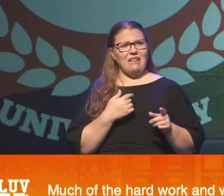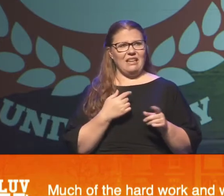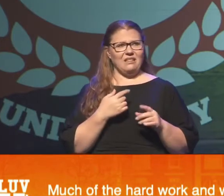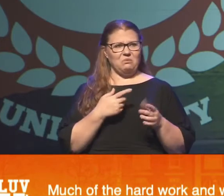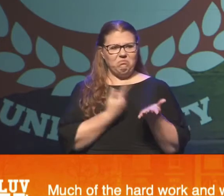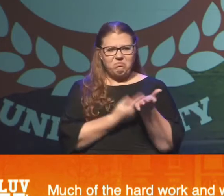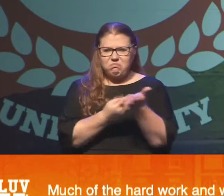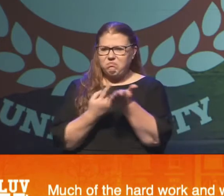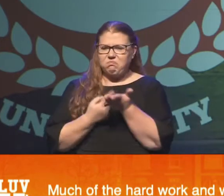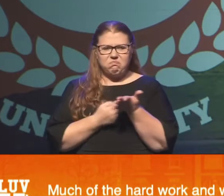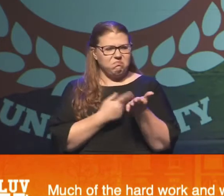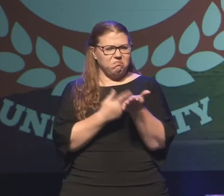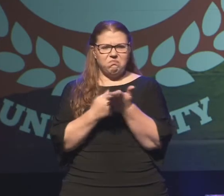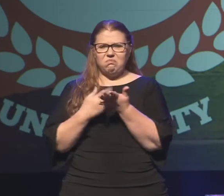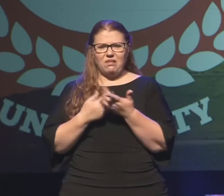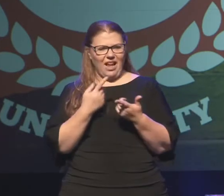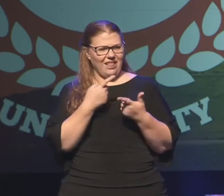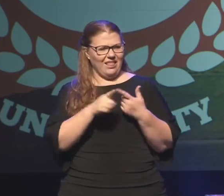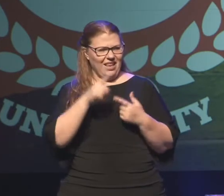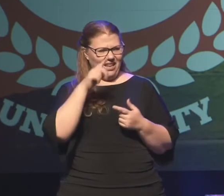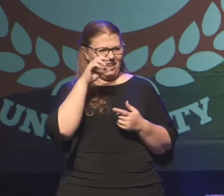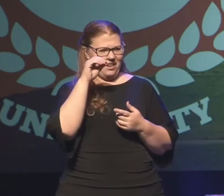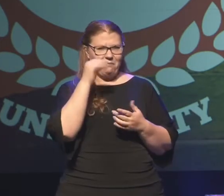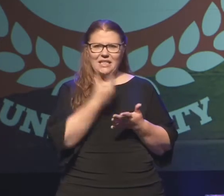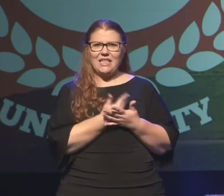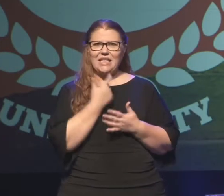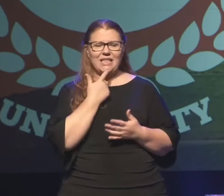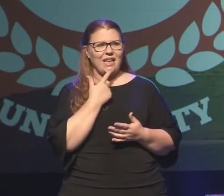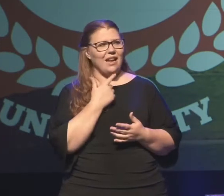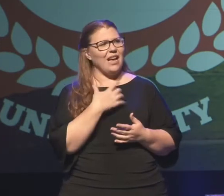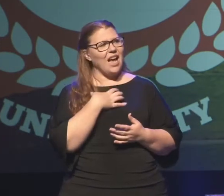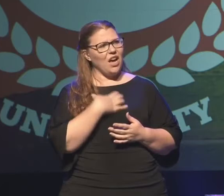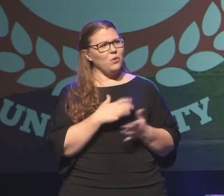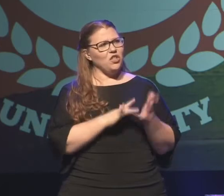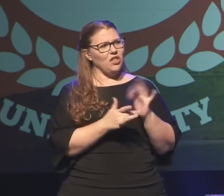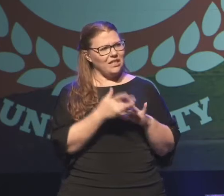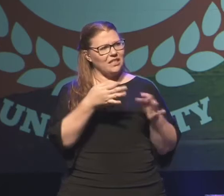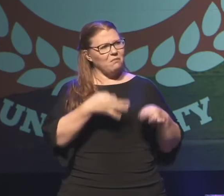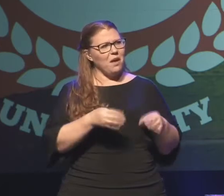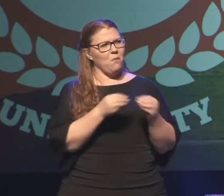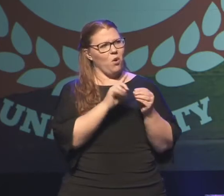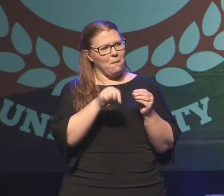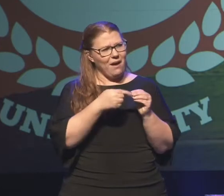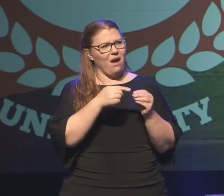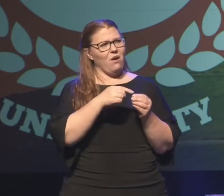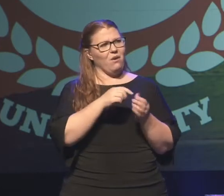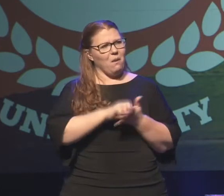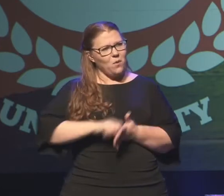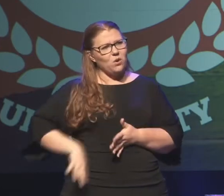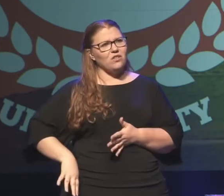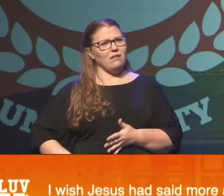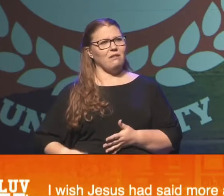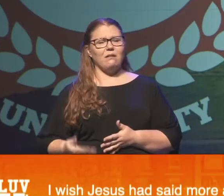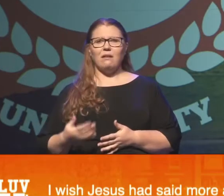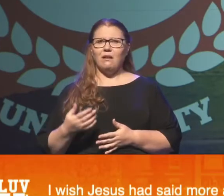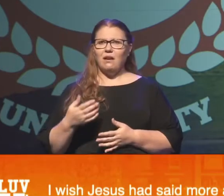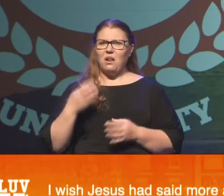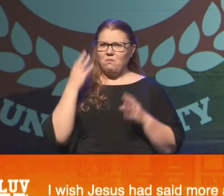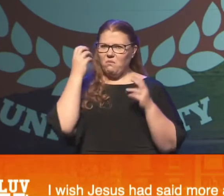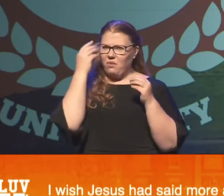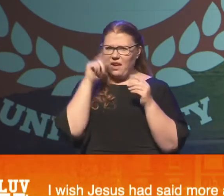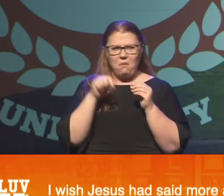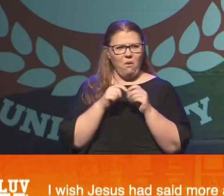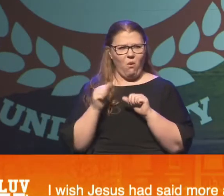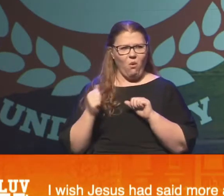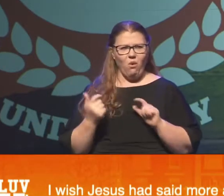around. And then he said this, he said, Dad, I wish Jesus would have said more about abortion. And I got to thinking about